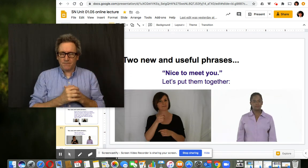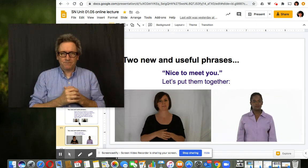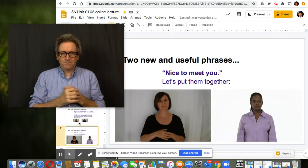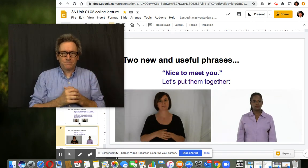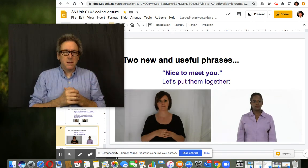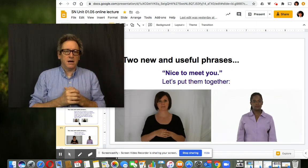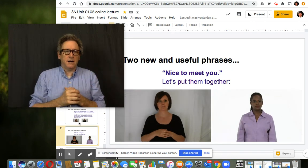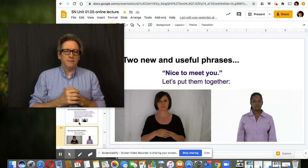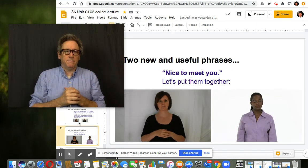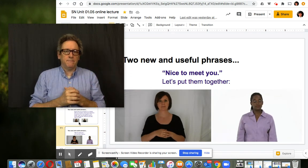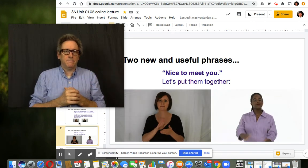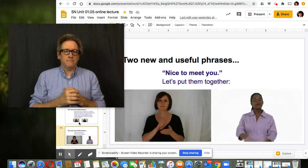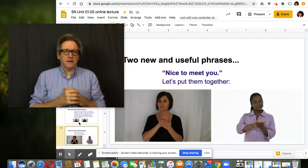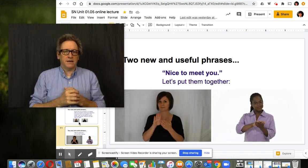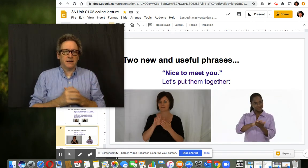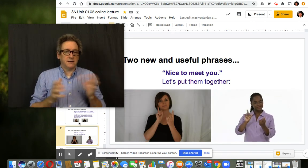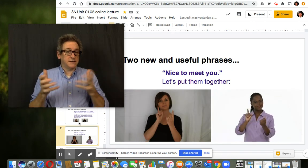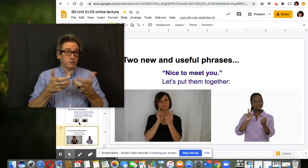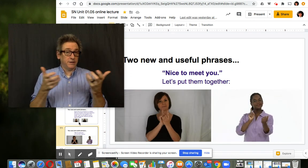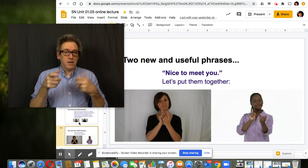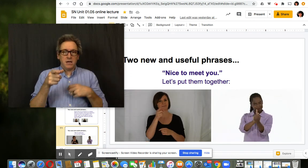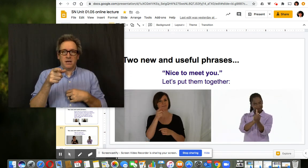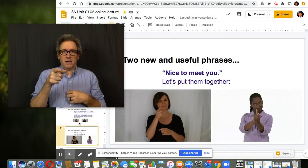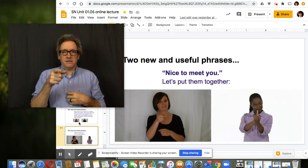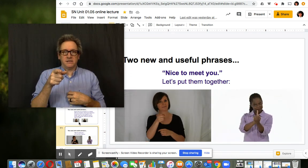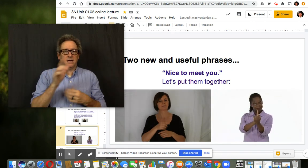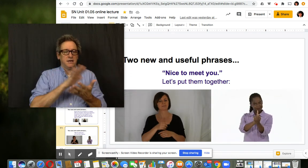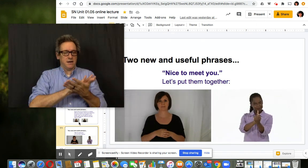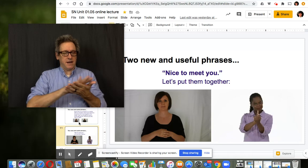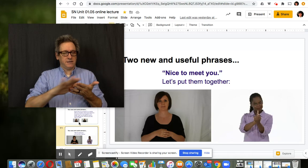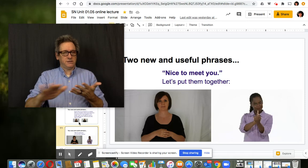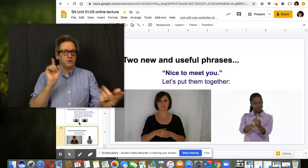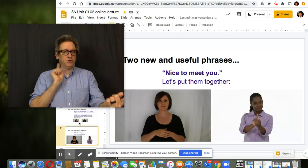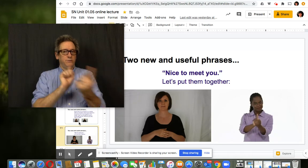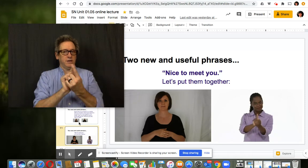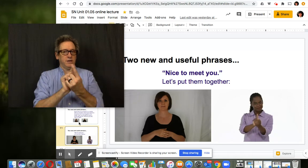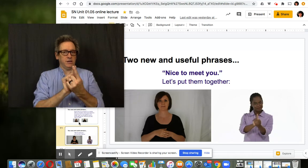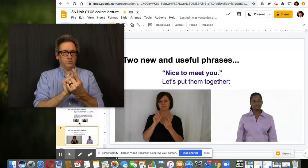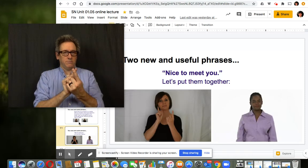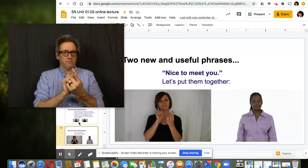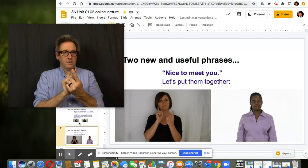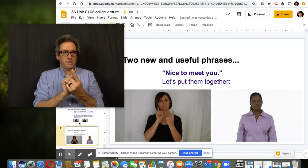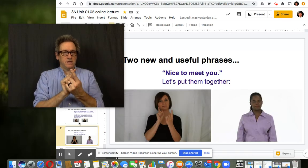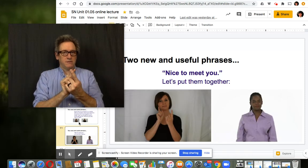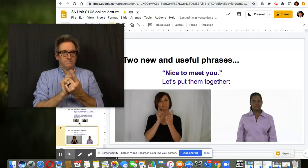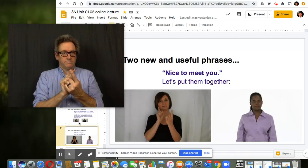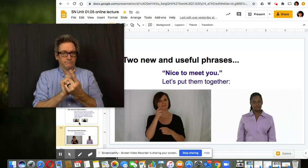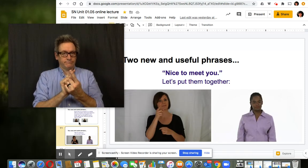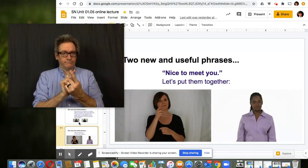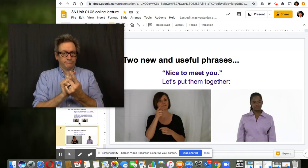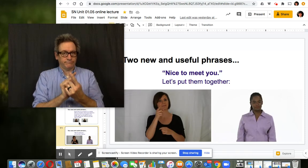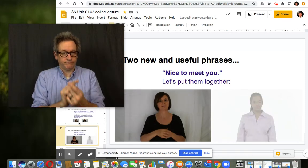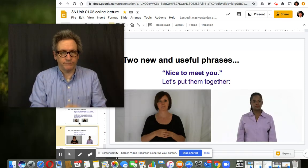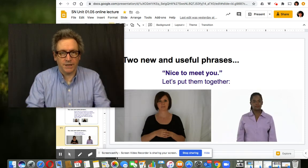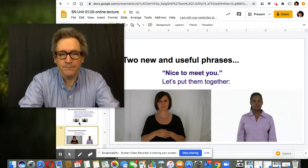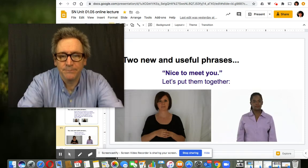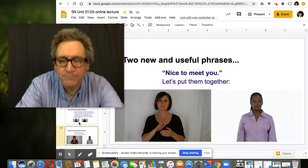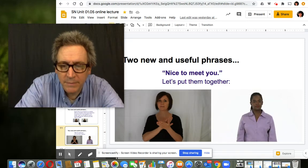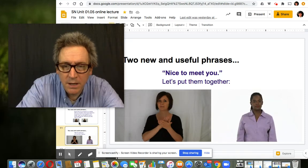PowerPoint, um, uh, separately is nice to meet you.